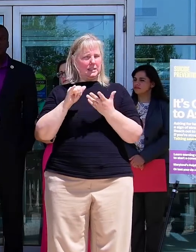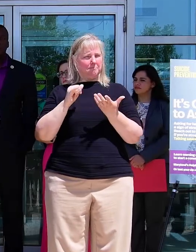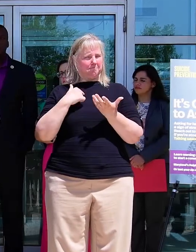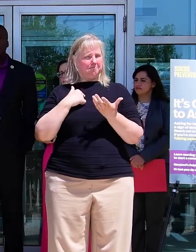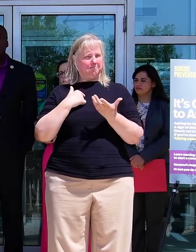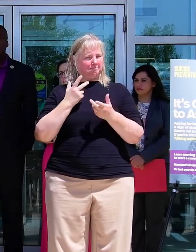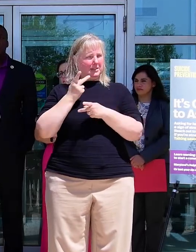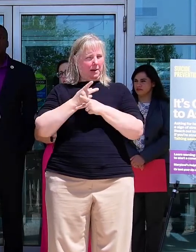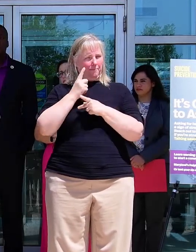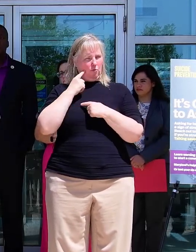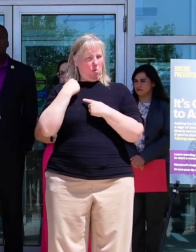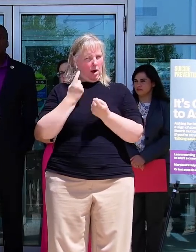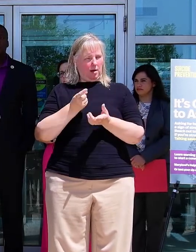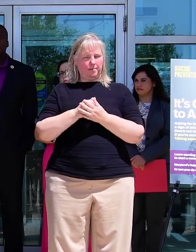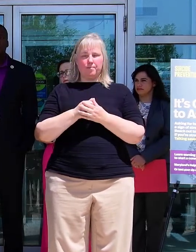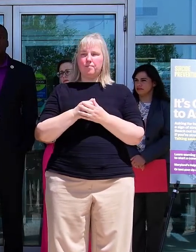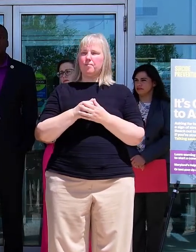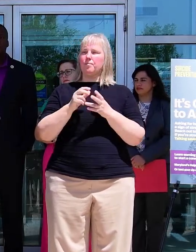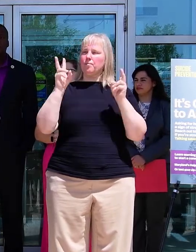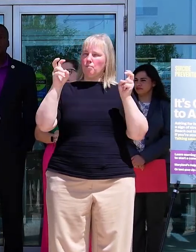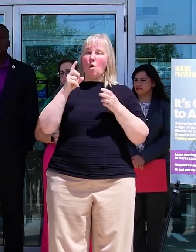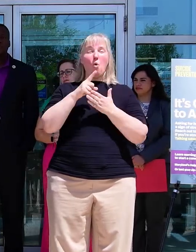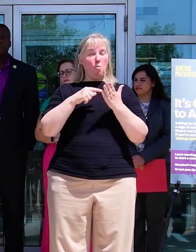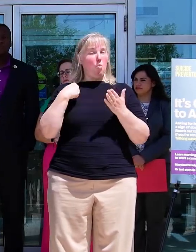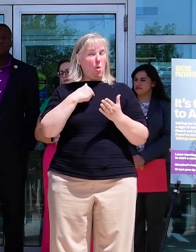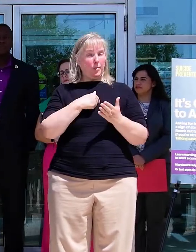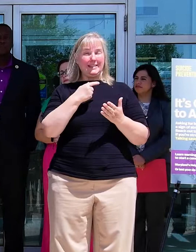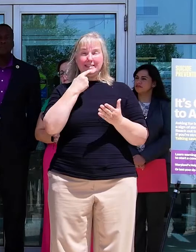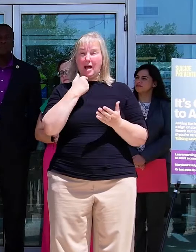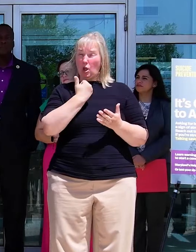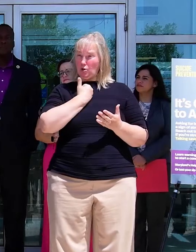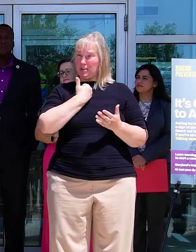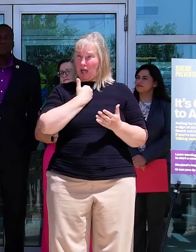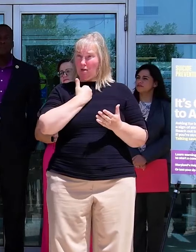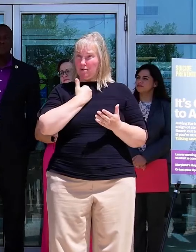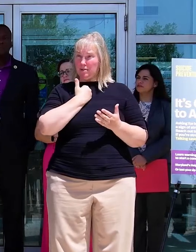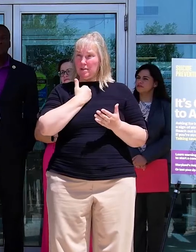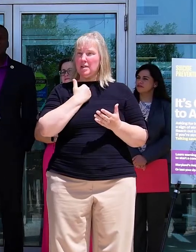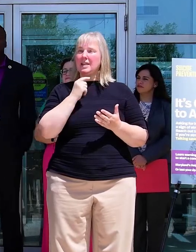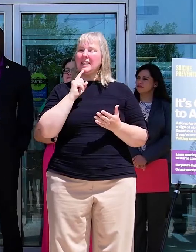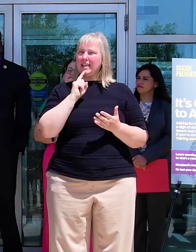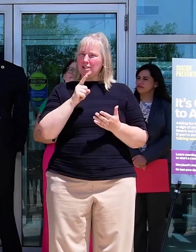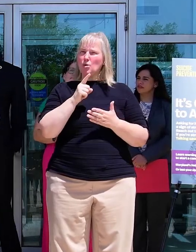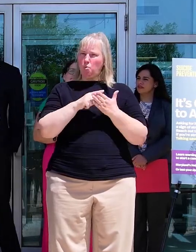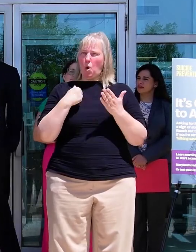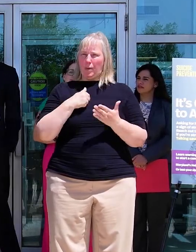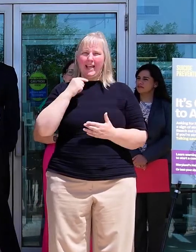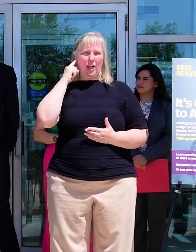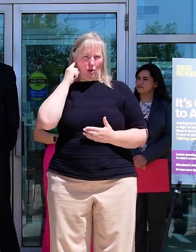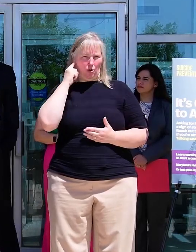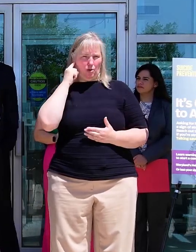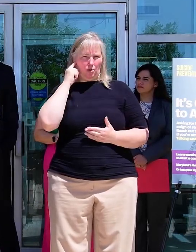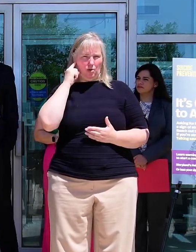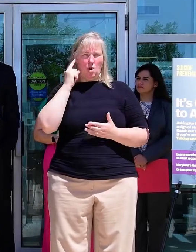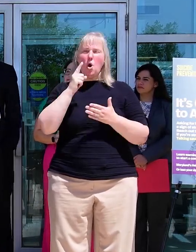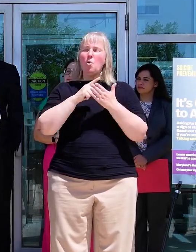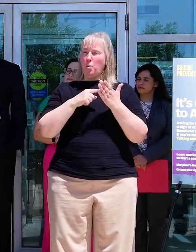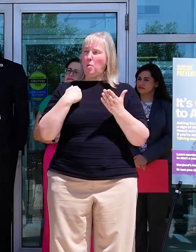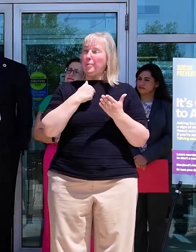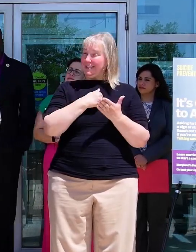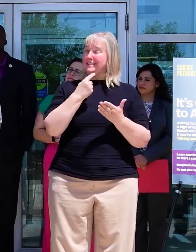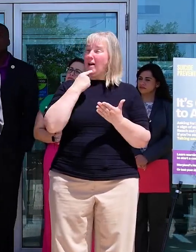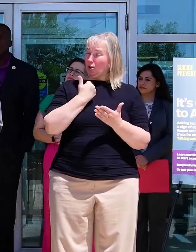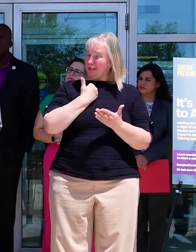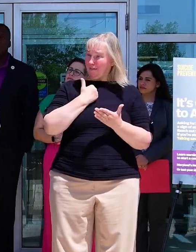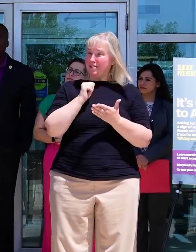while. What we tell ourselves is what we hear. What we tell ourselves is what we hear. And